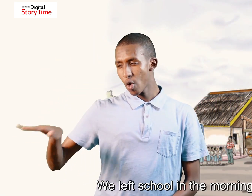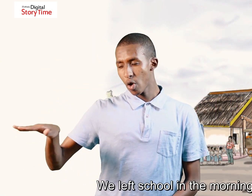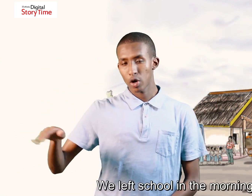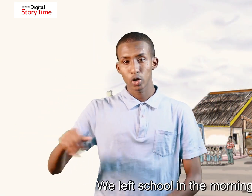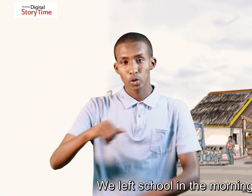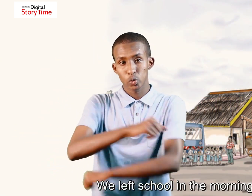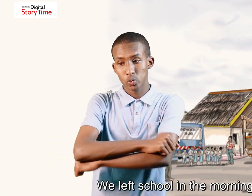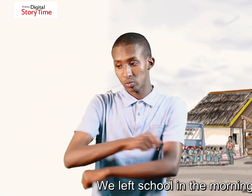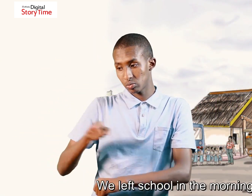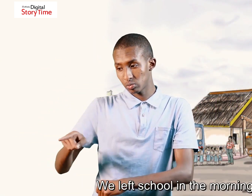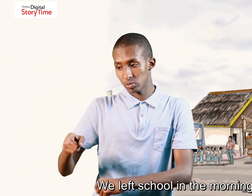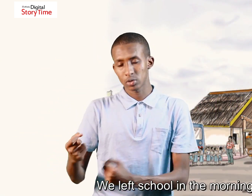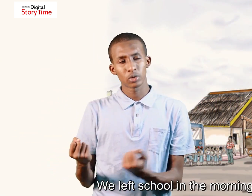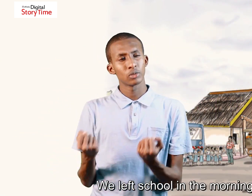We left school in the morning.